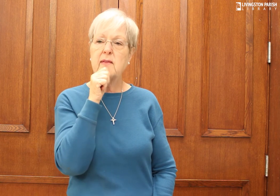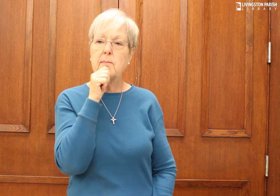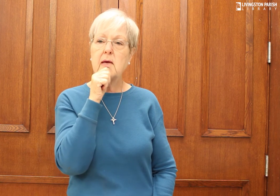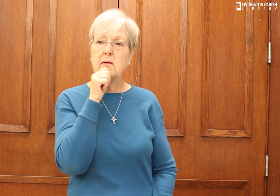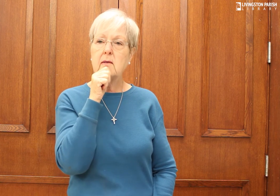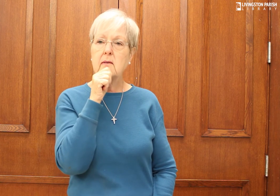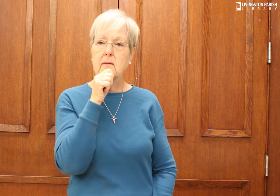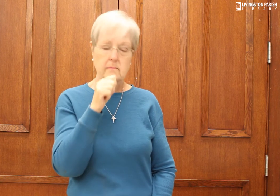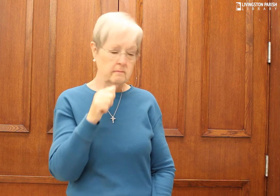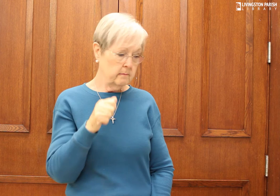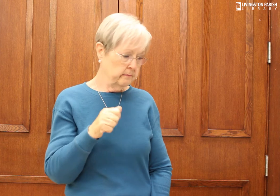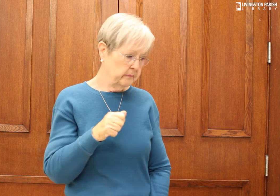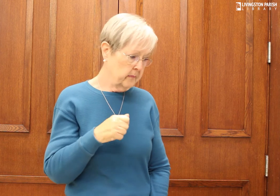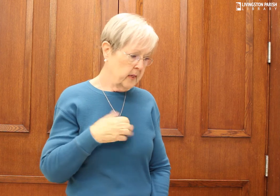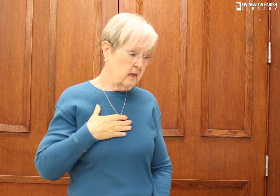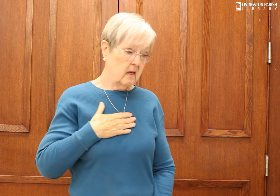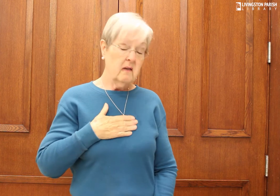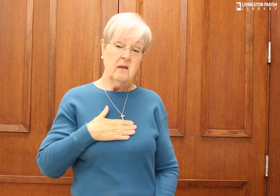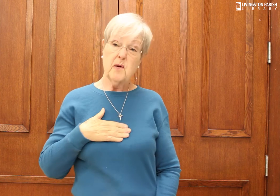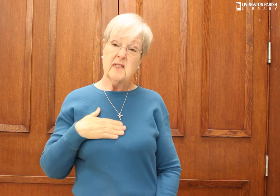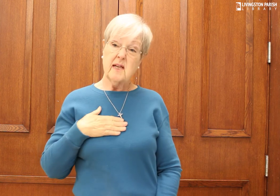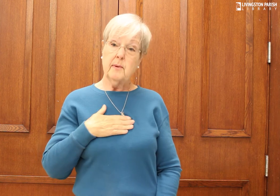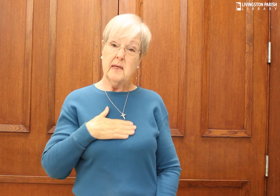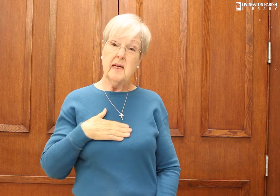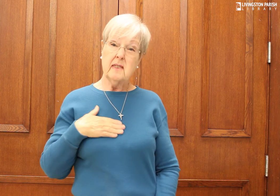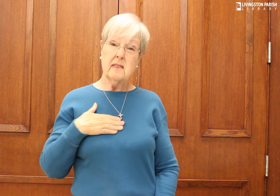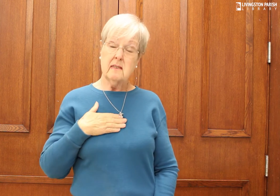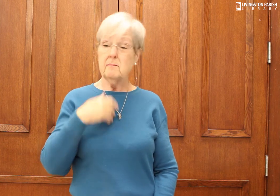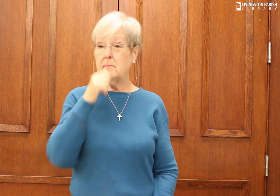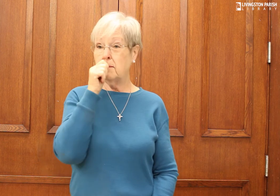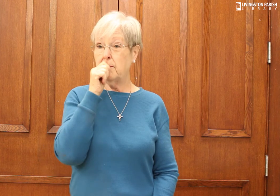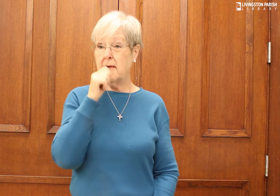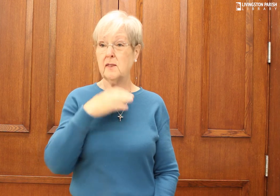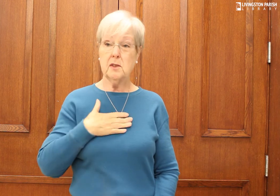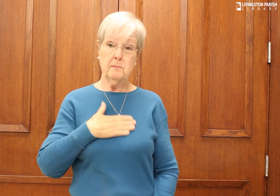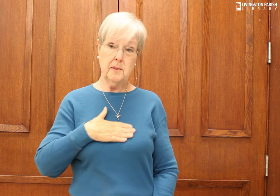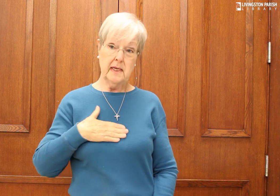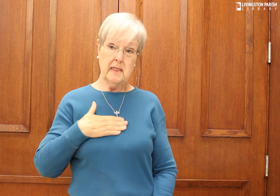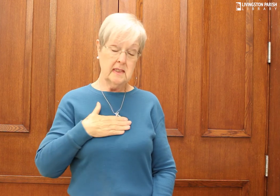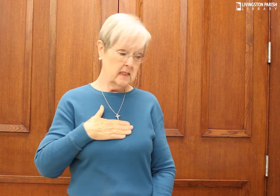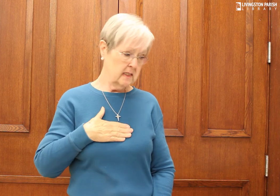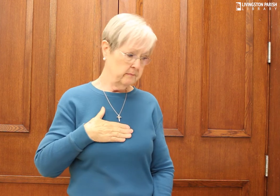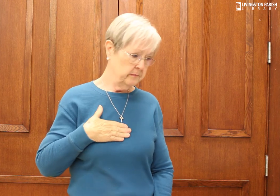me. You might say, please. Be patient, please.